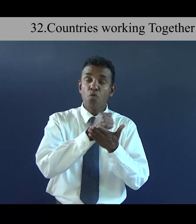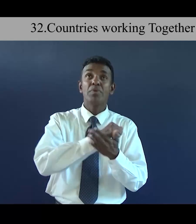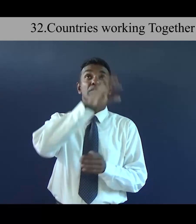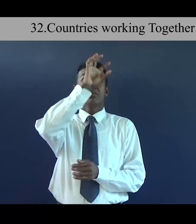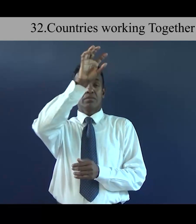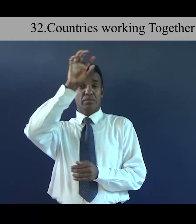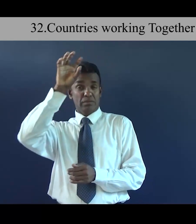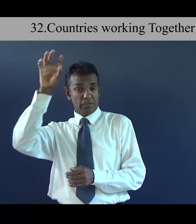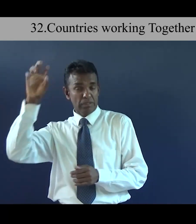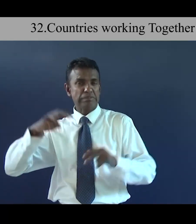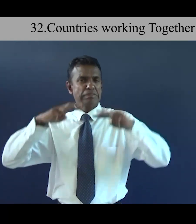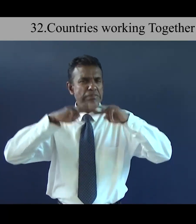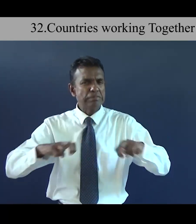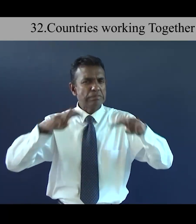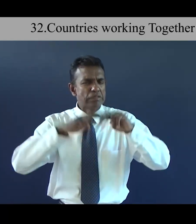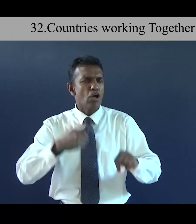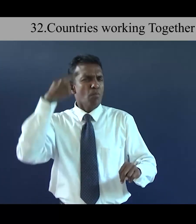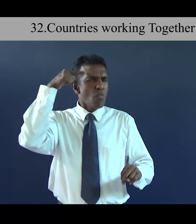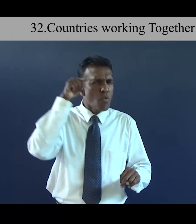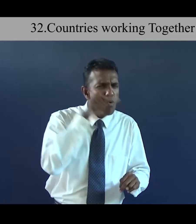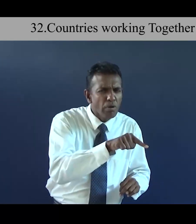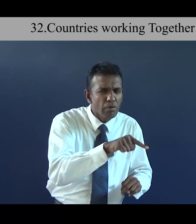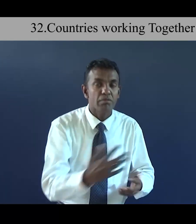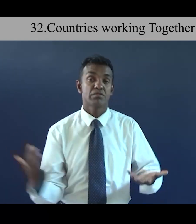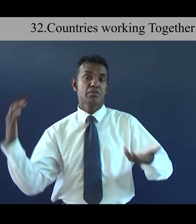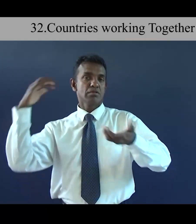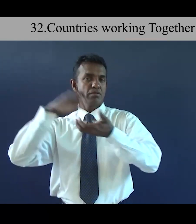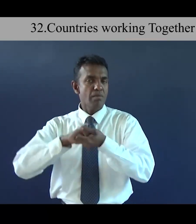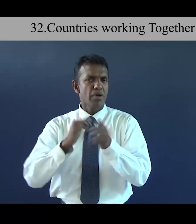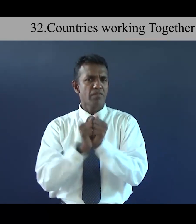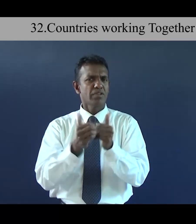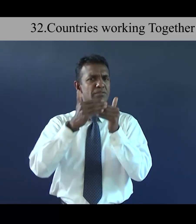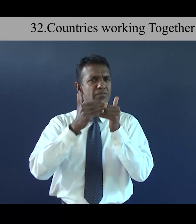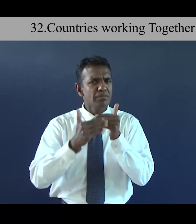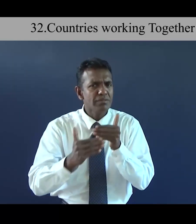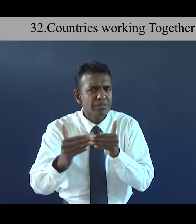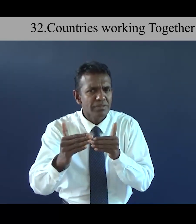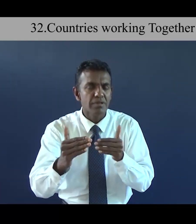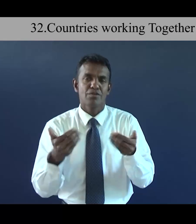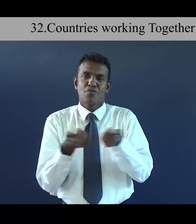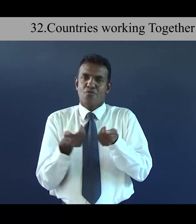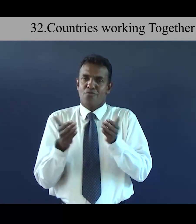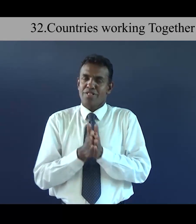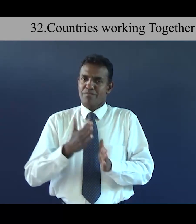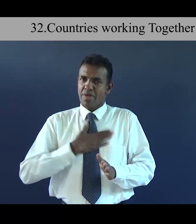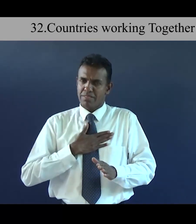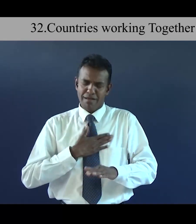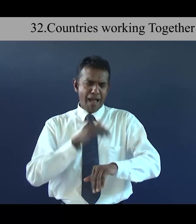Making this agreement happen. Governments should have one area of